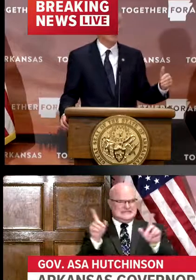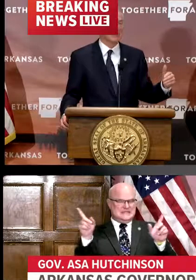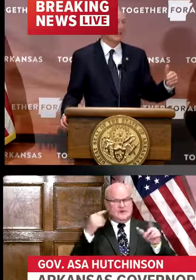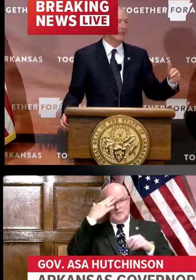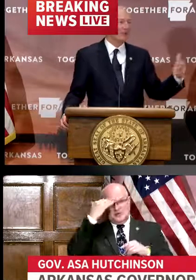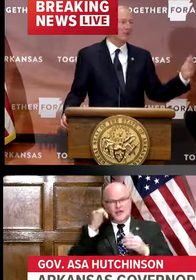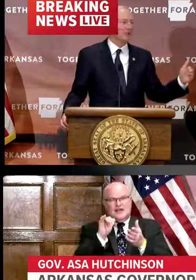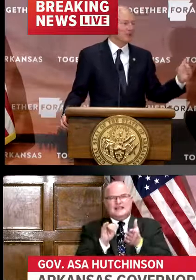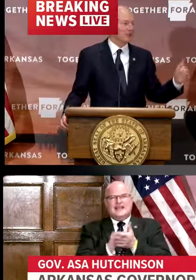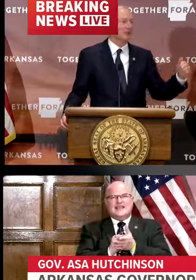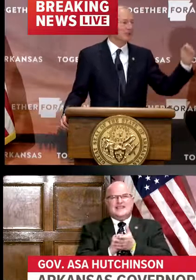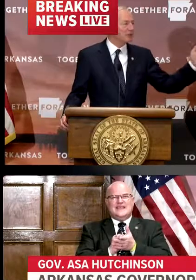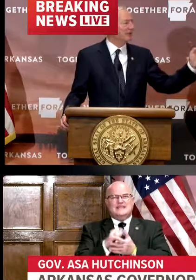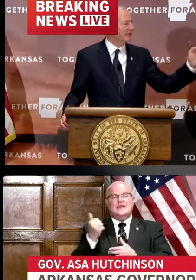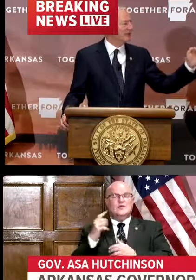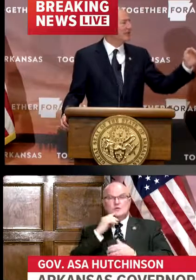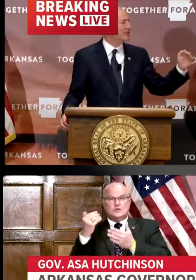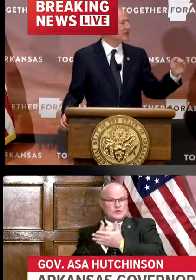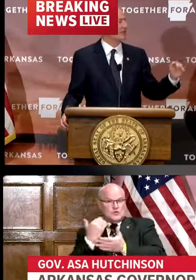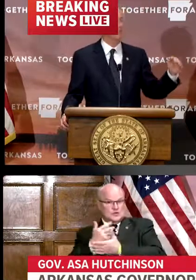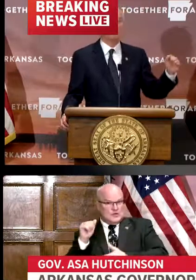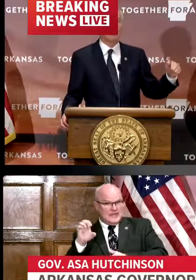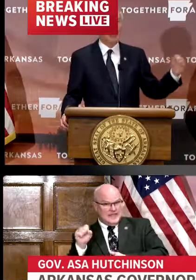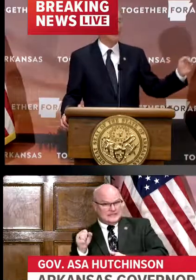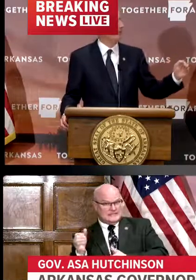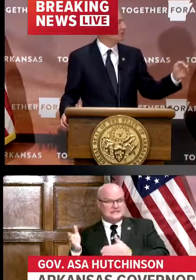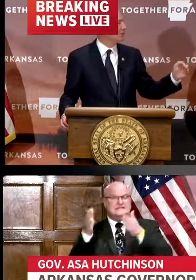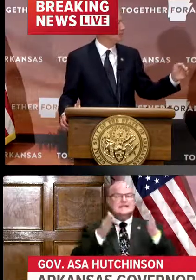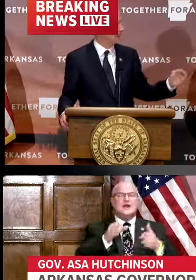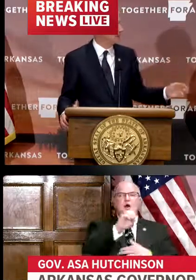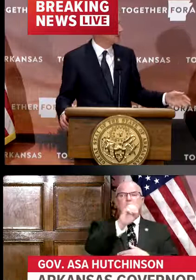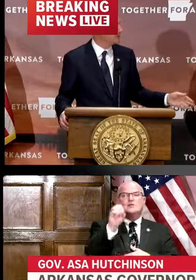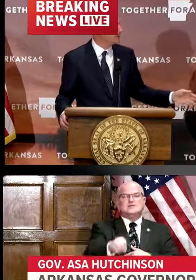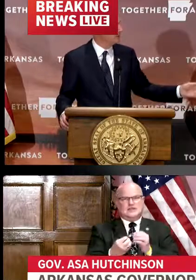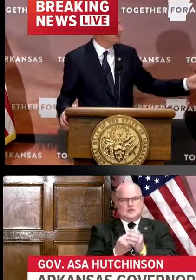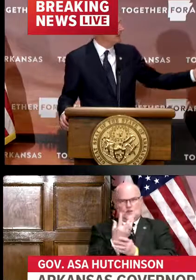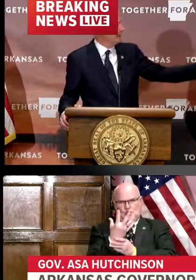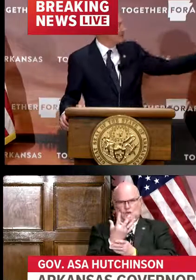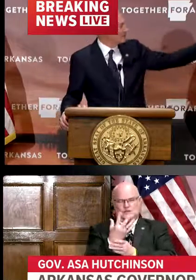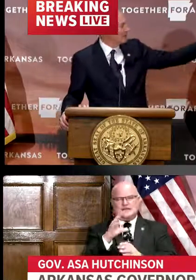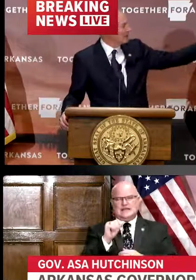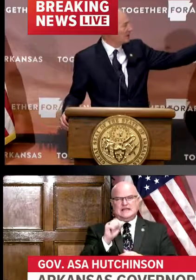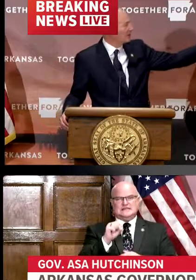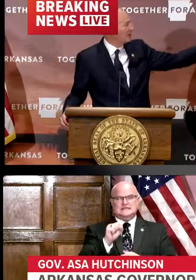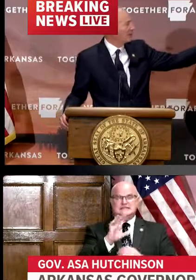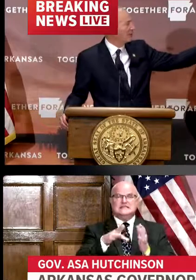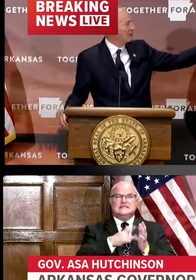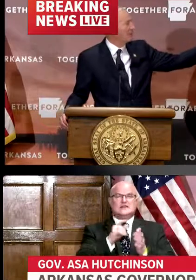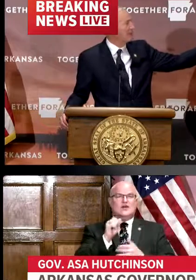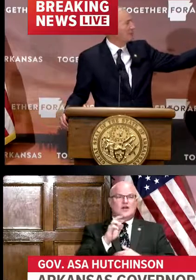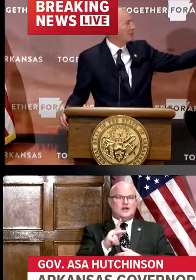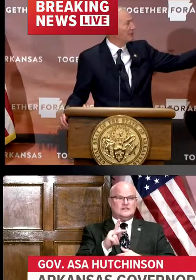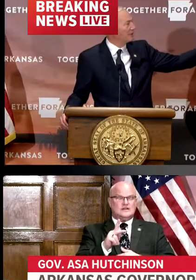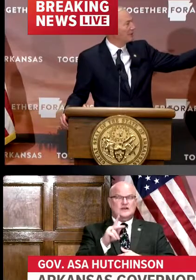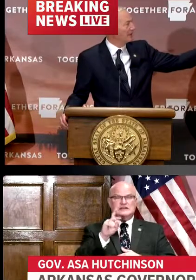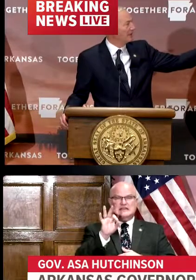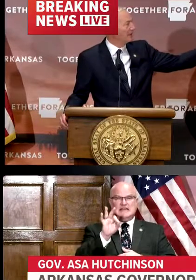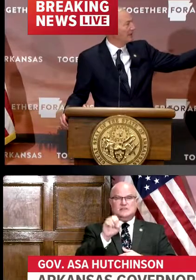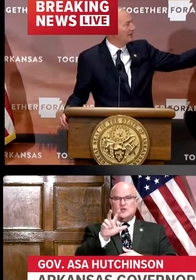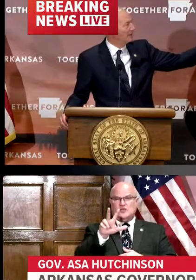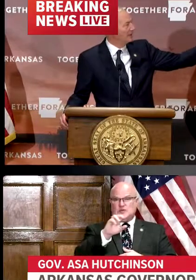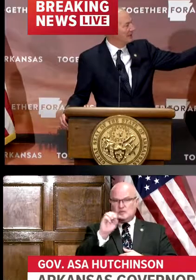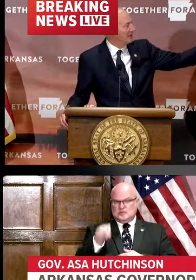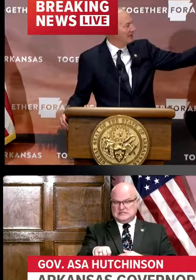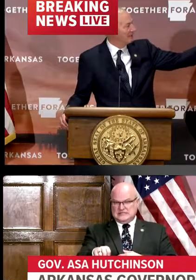because the other one was the new cases. This is the percent growth in cases. And Central Arkansas is growing at